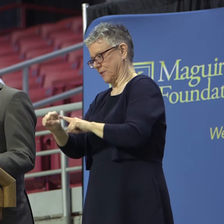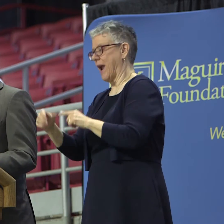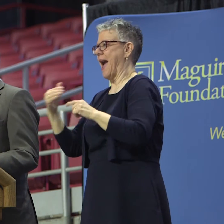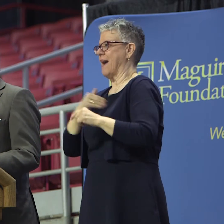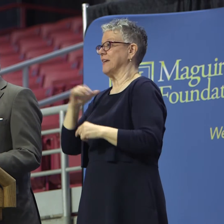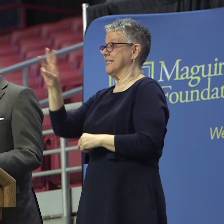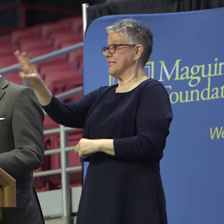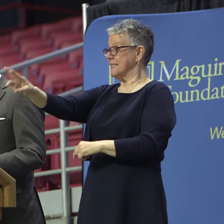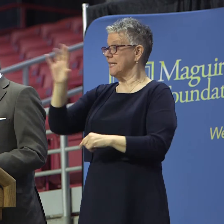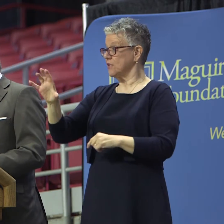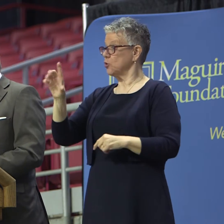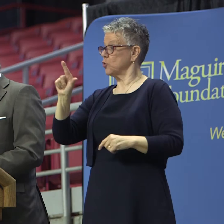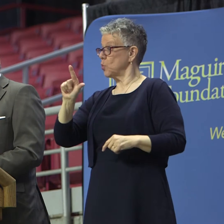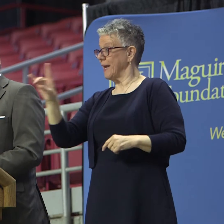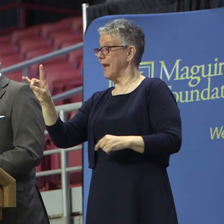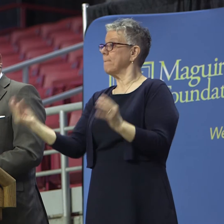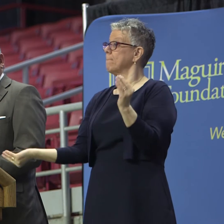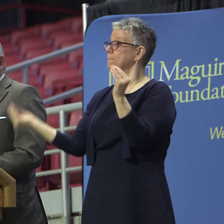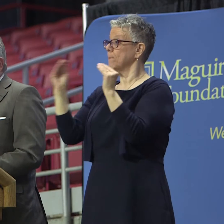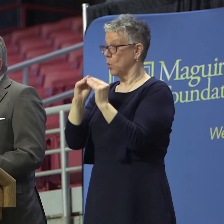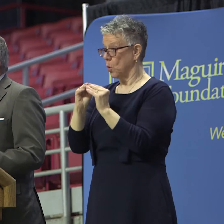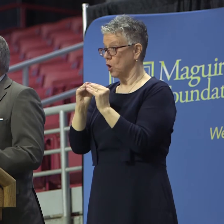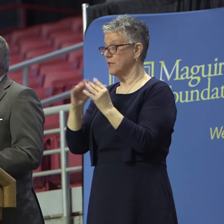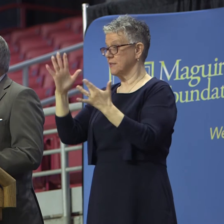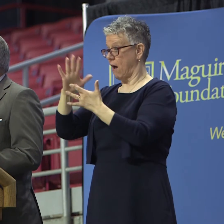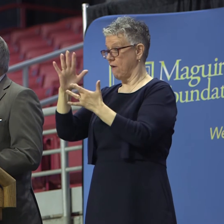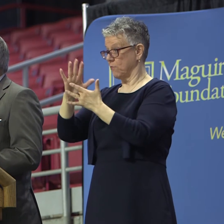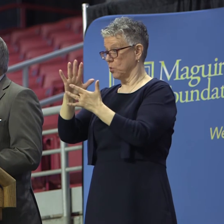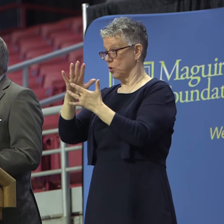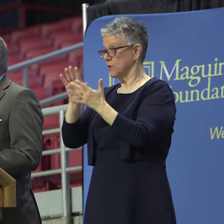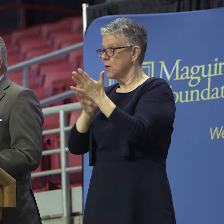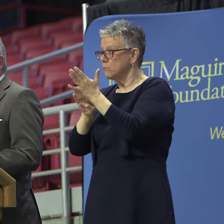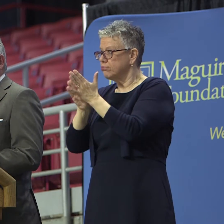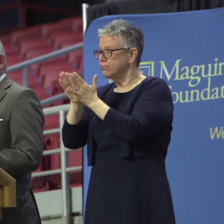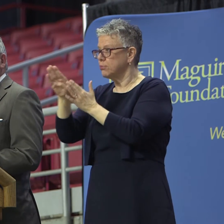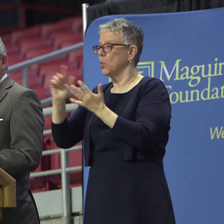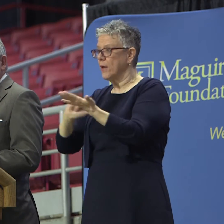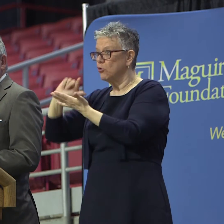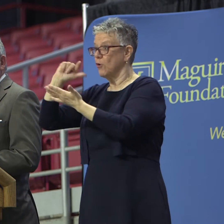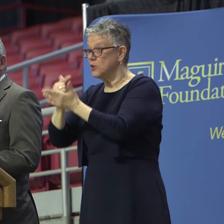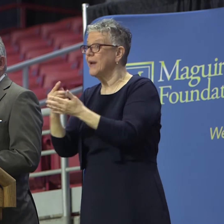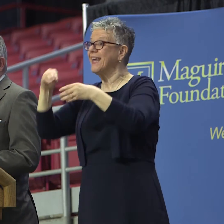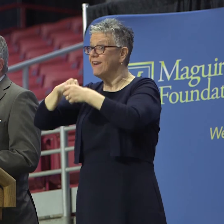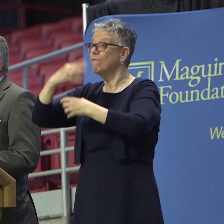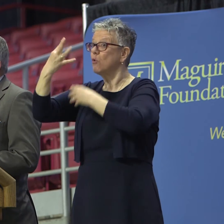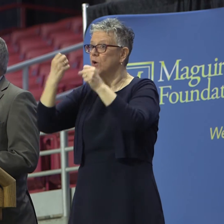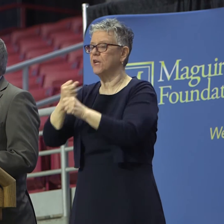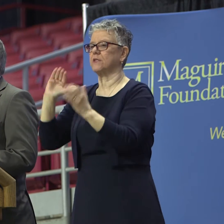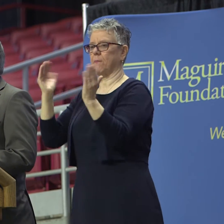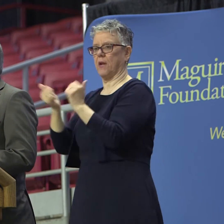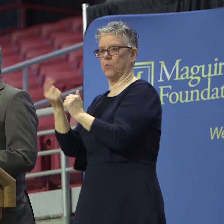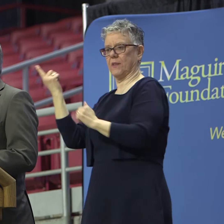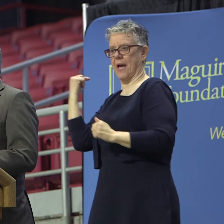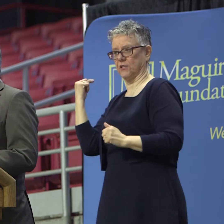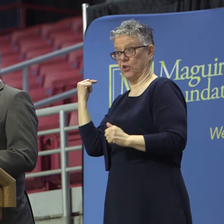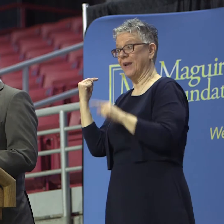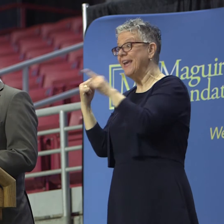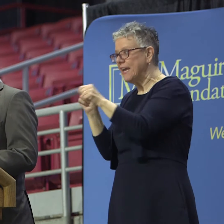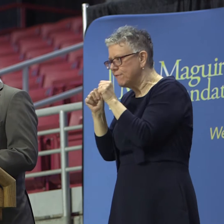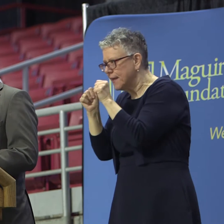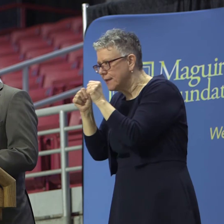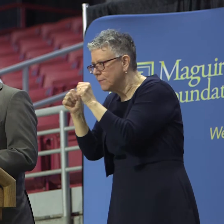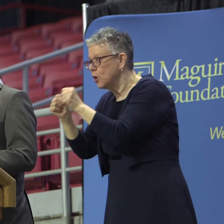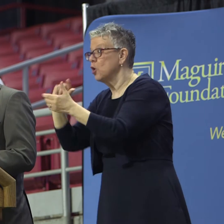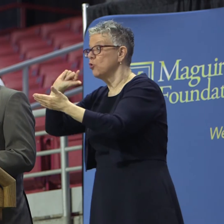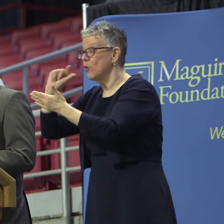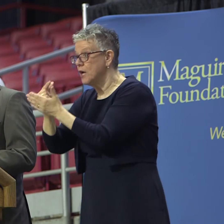have 628 more sophomores on track to graduate in 4 years than we had the year before. If they stay on track to